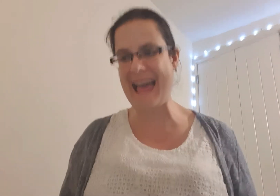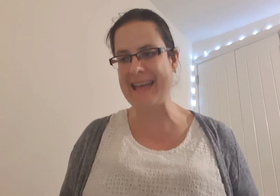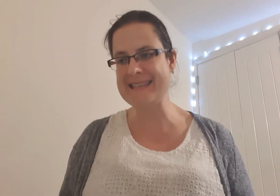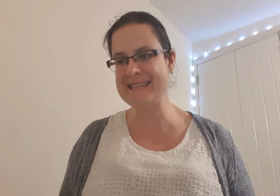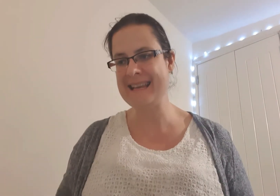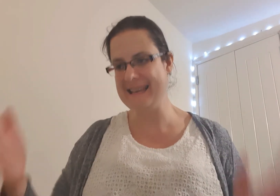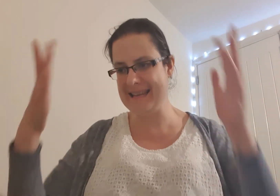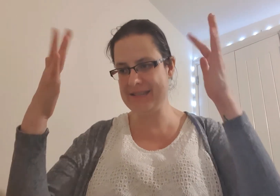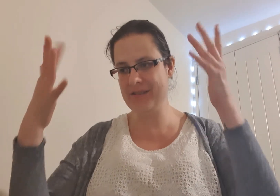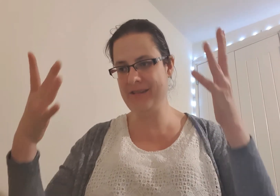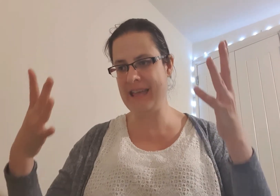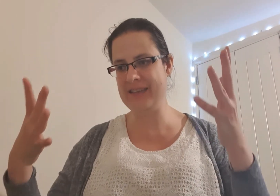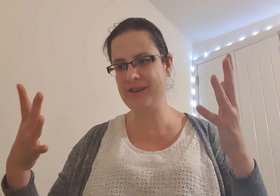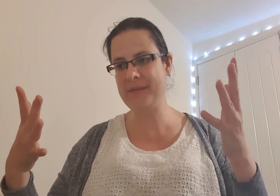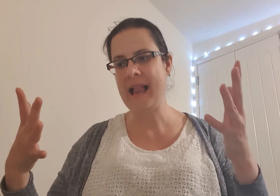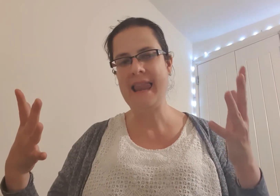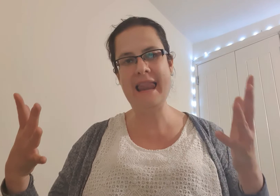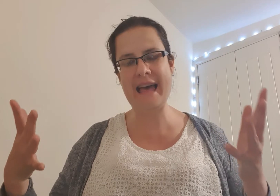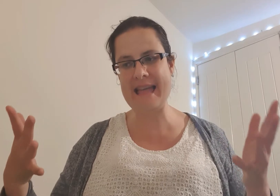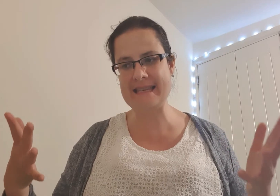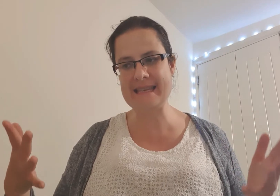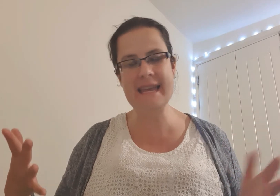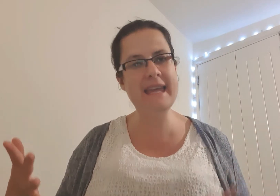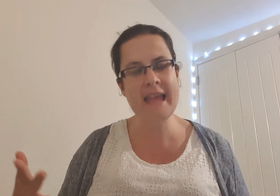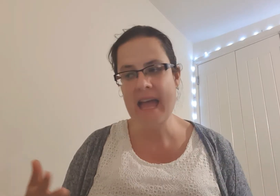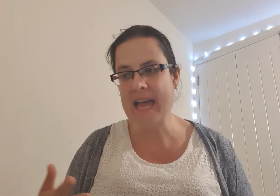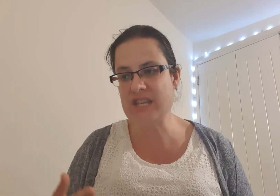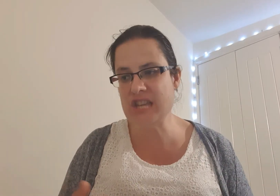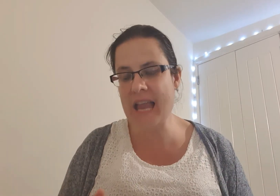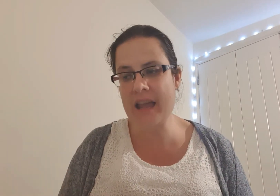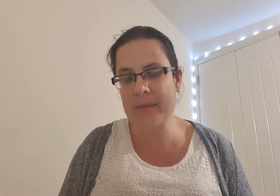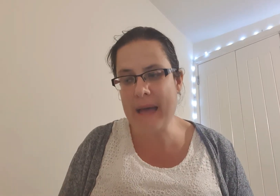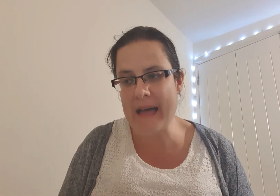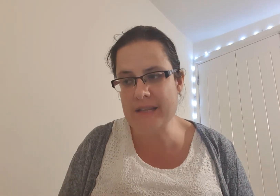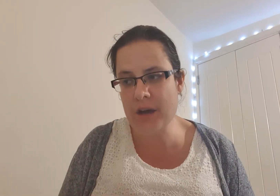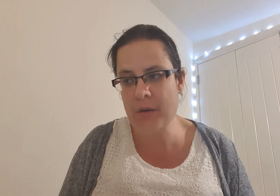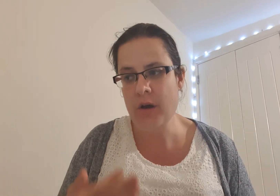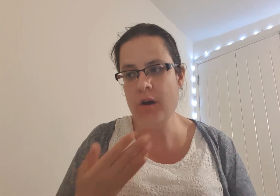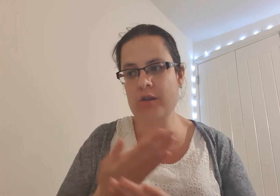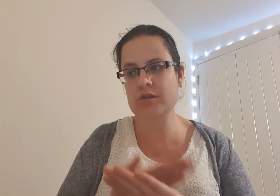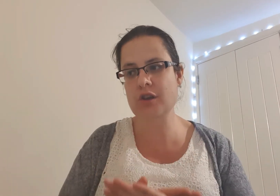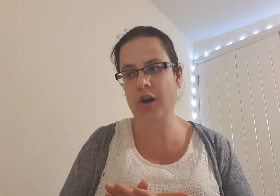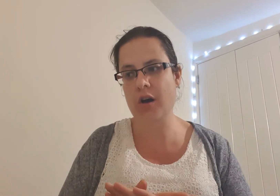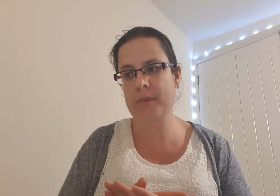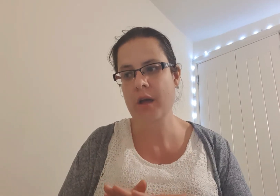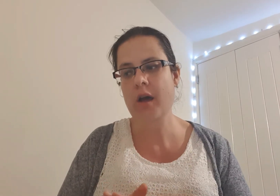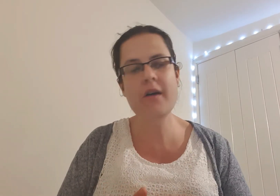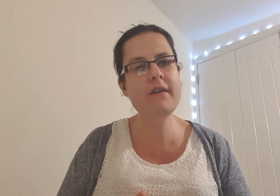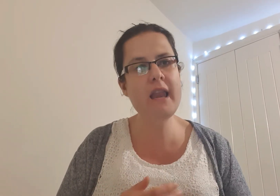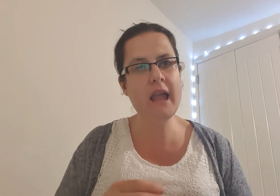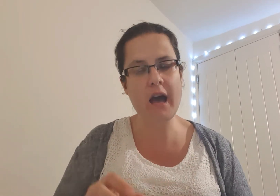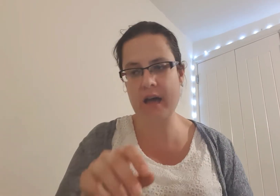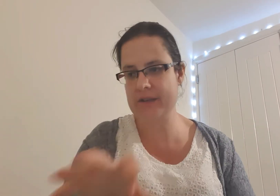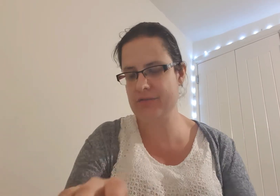Splash! Little raindrop landed in a shallow puddle on top of a large